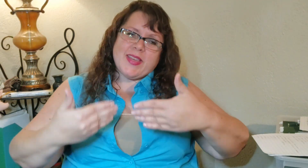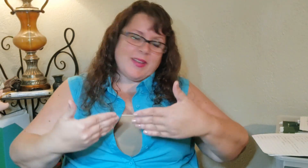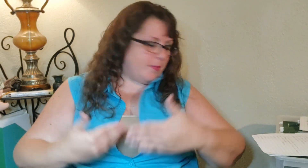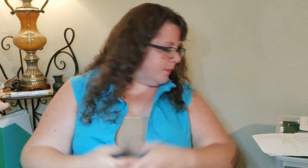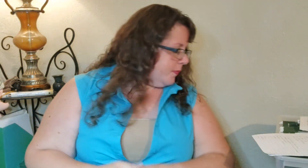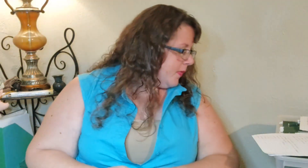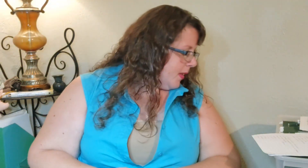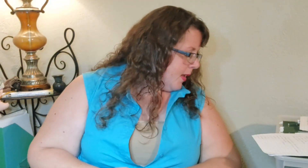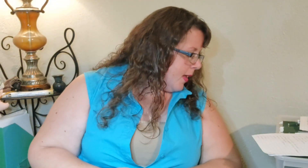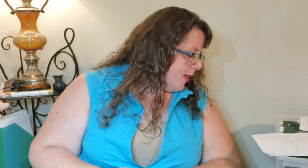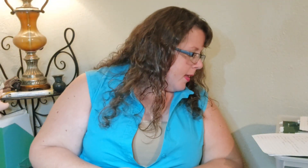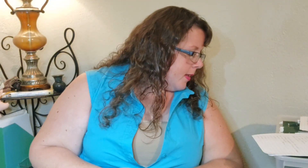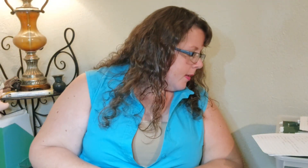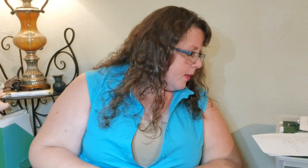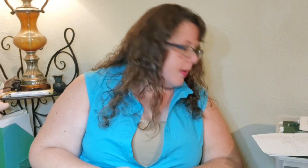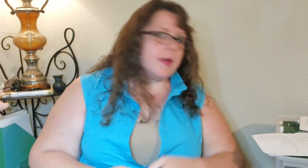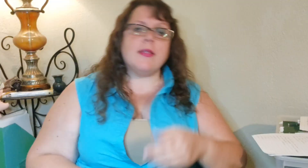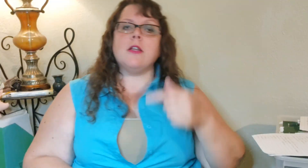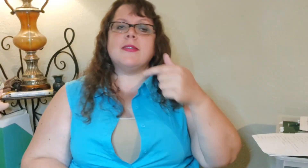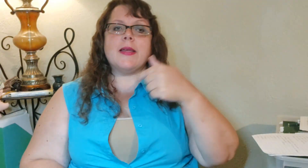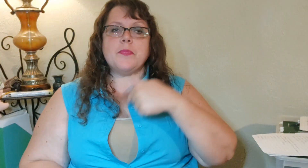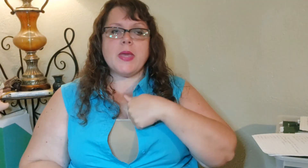Happy. And then you say me.